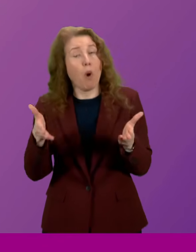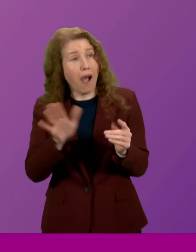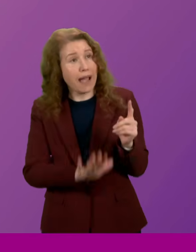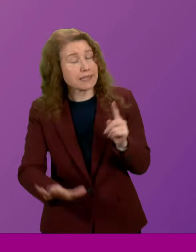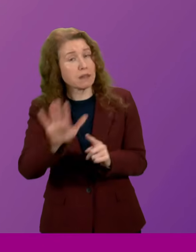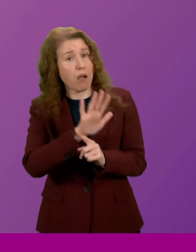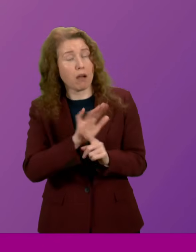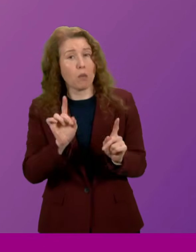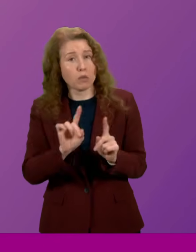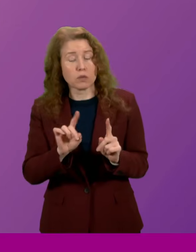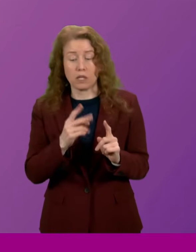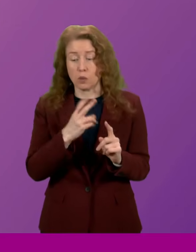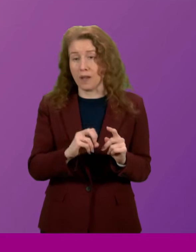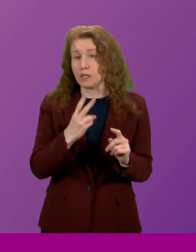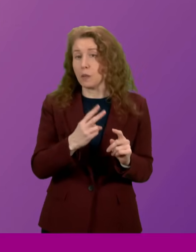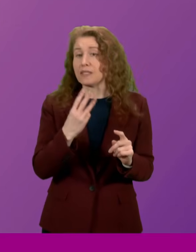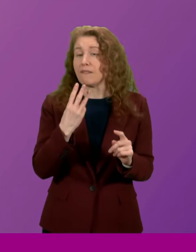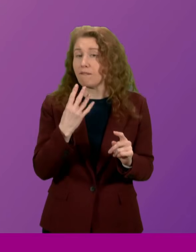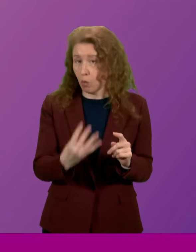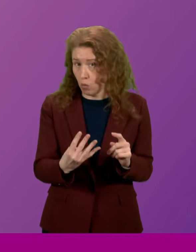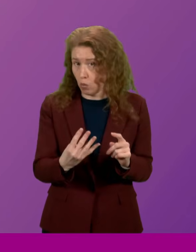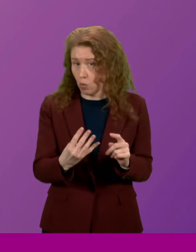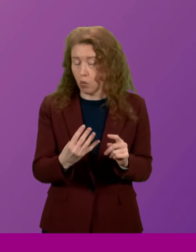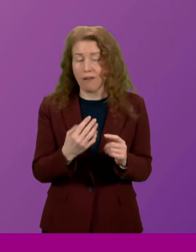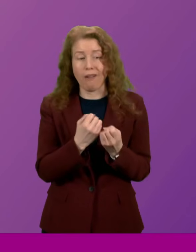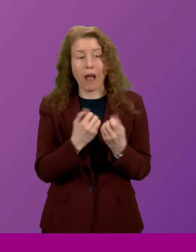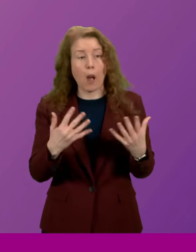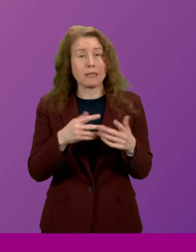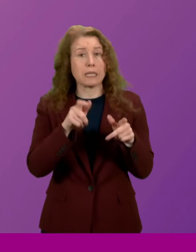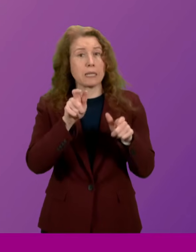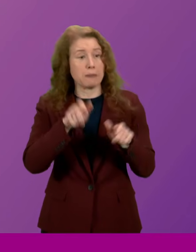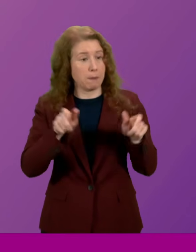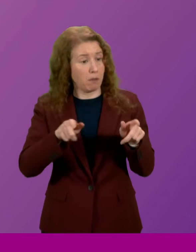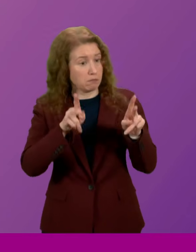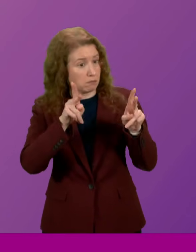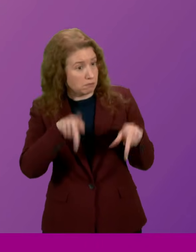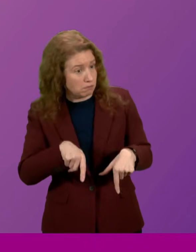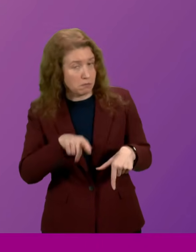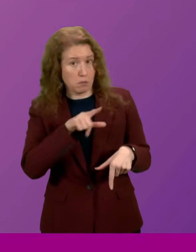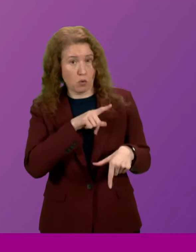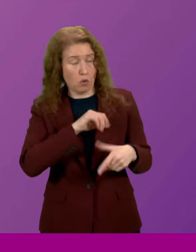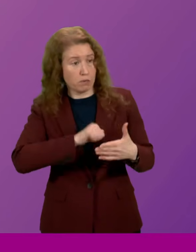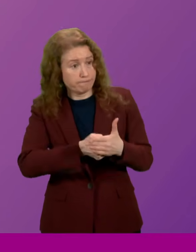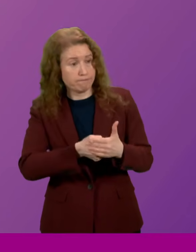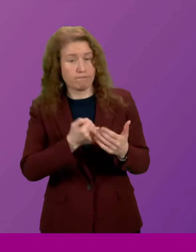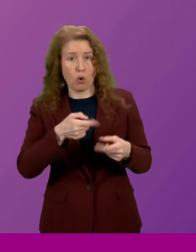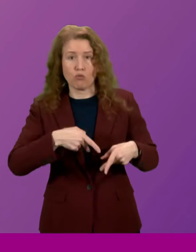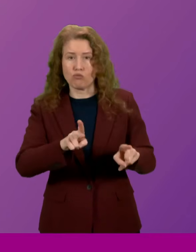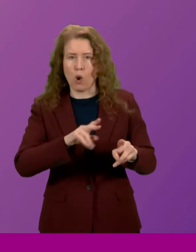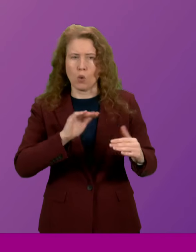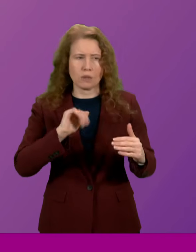is that in 2024, the number of casualties as a result of road traffic